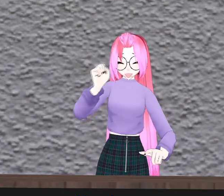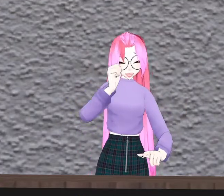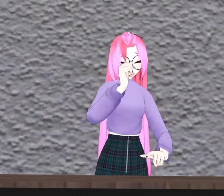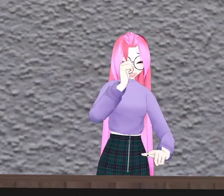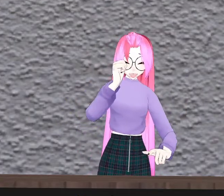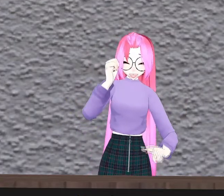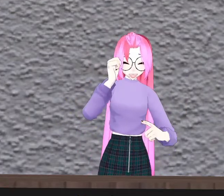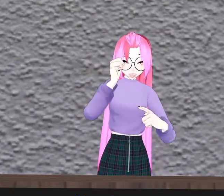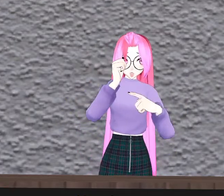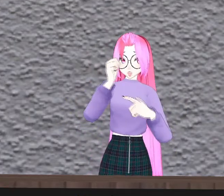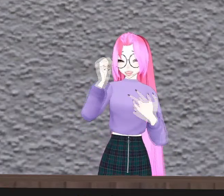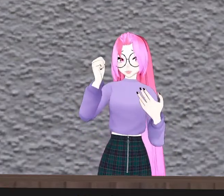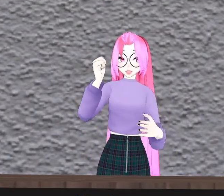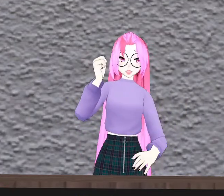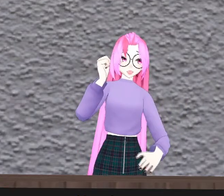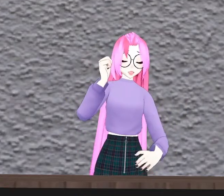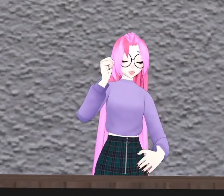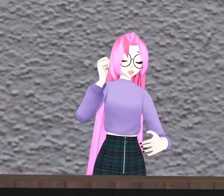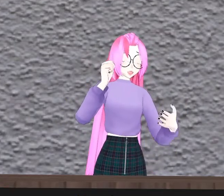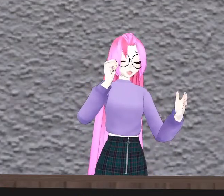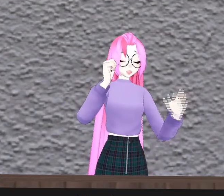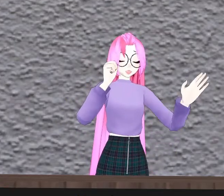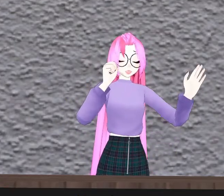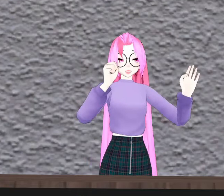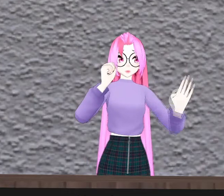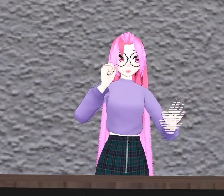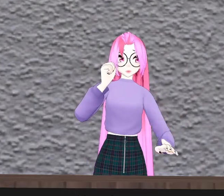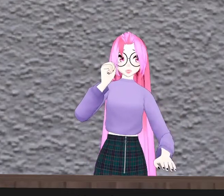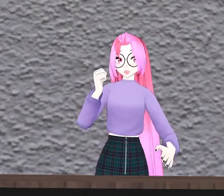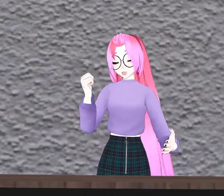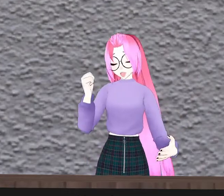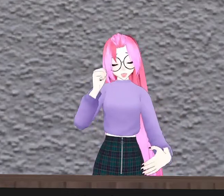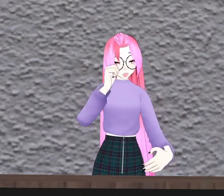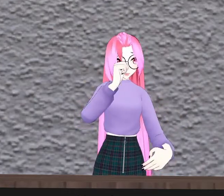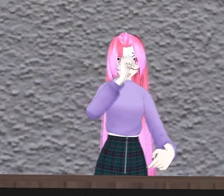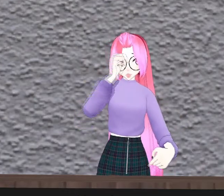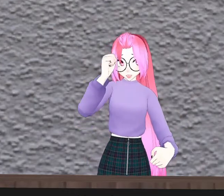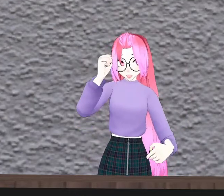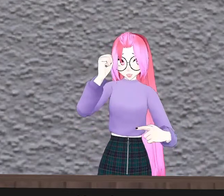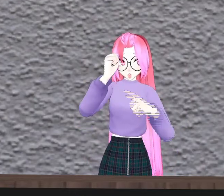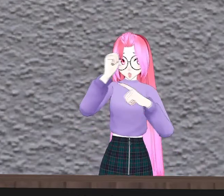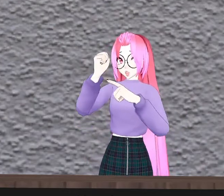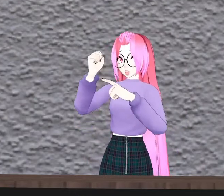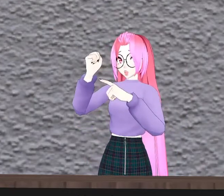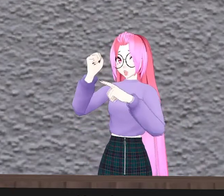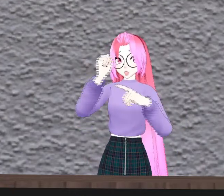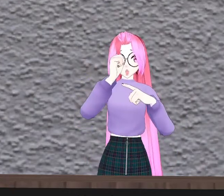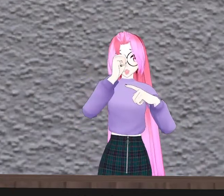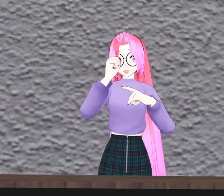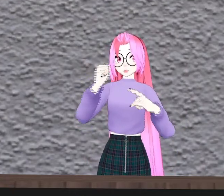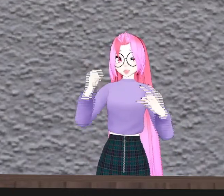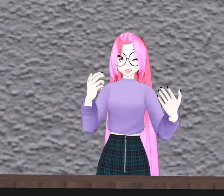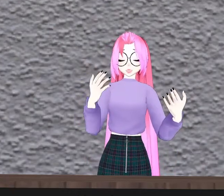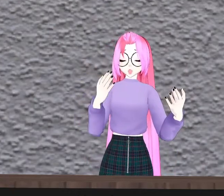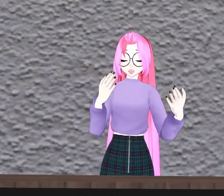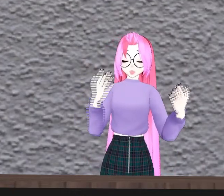with the first letter name. So let's say somebody's name is Omar, okay? And we're going to use O. And so